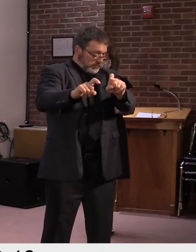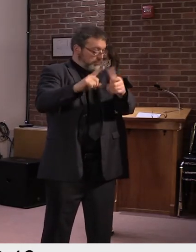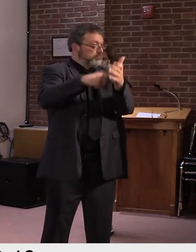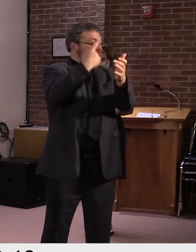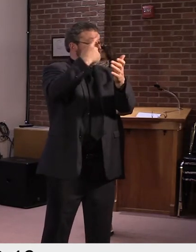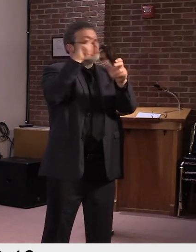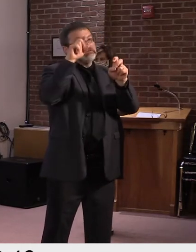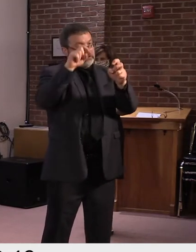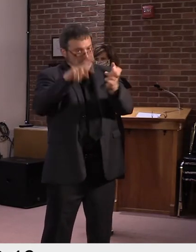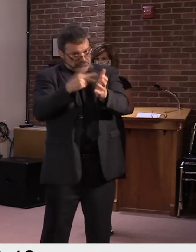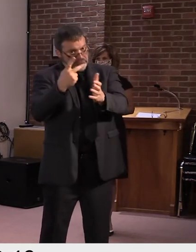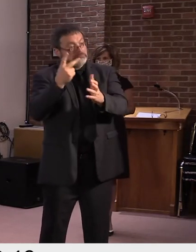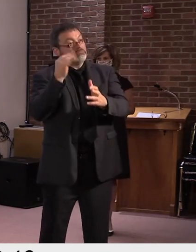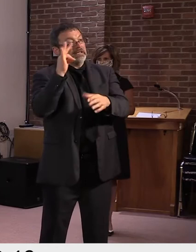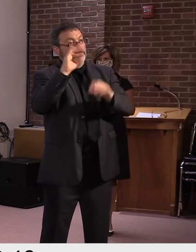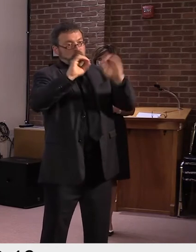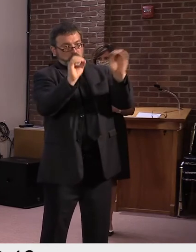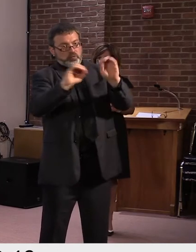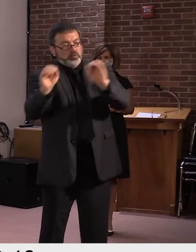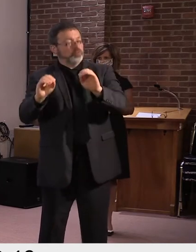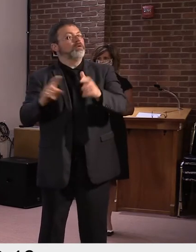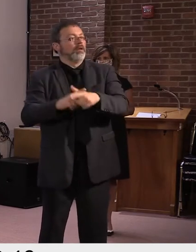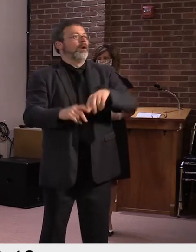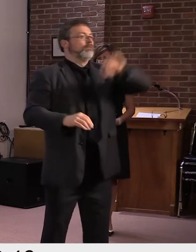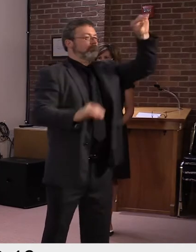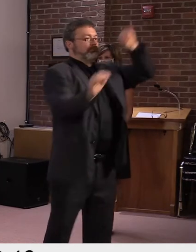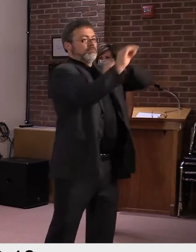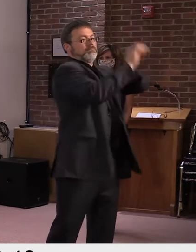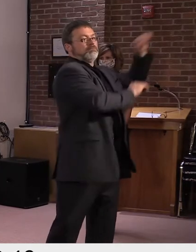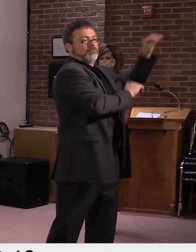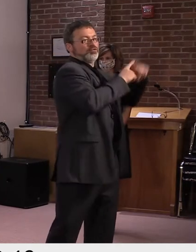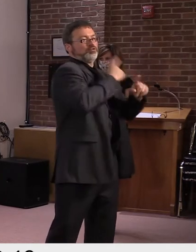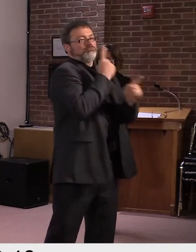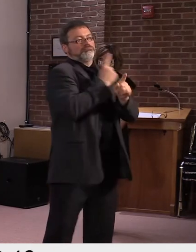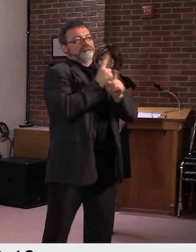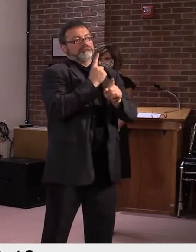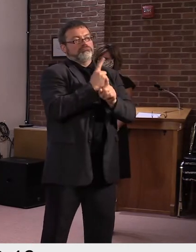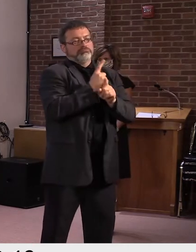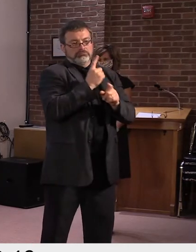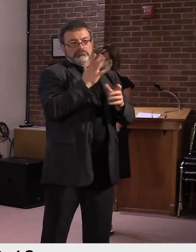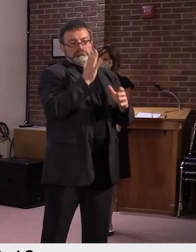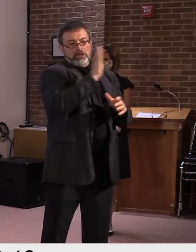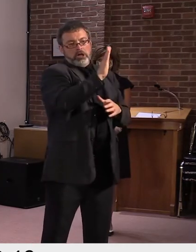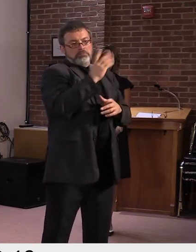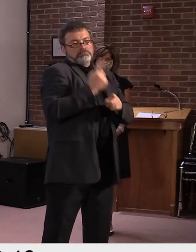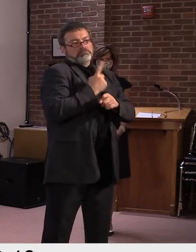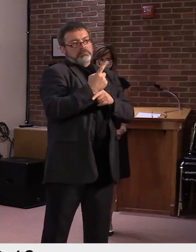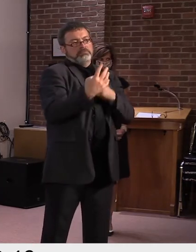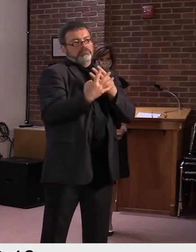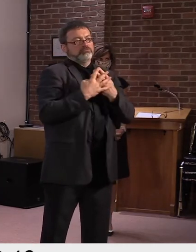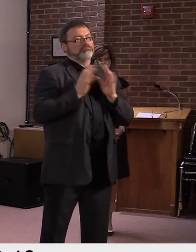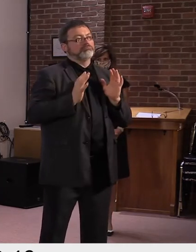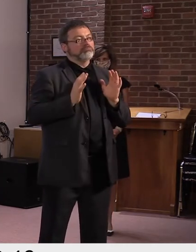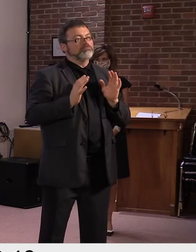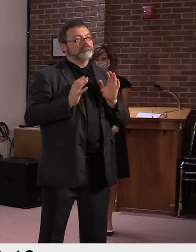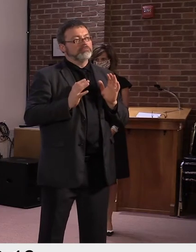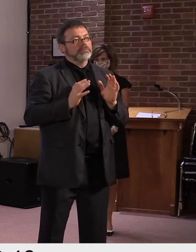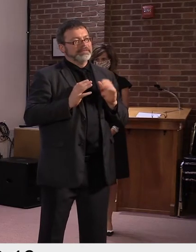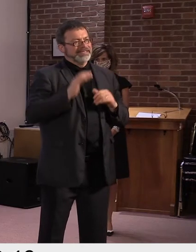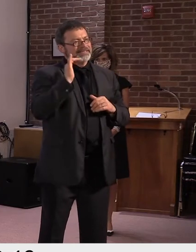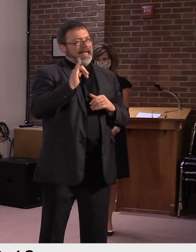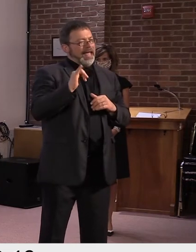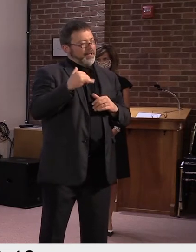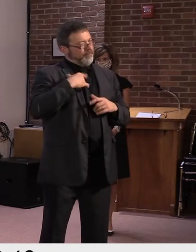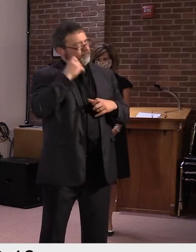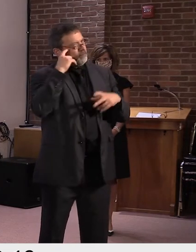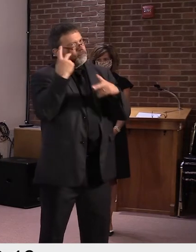0 to 3 to 7 to 14 days, you would be multiple day tested. The days can alter, but multiple day